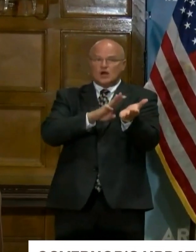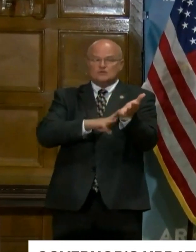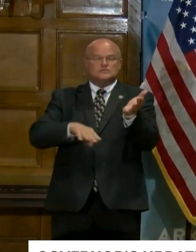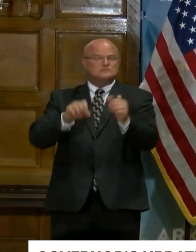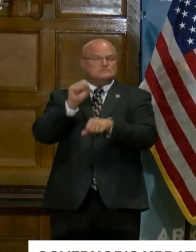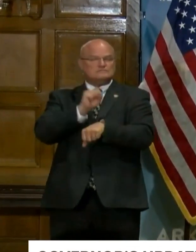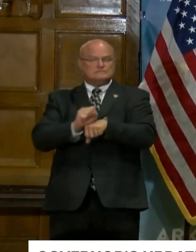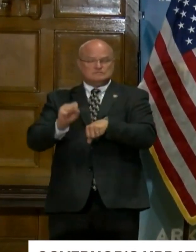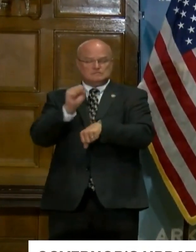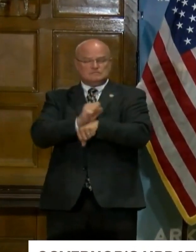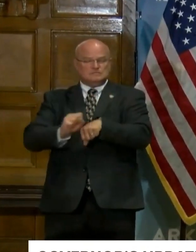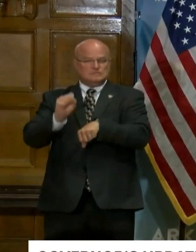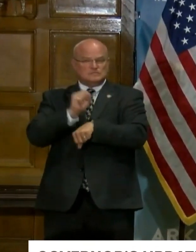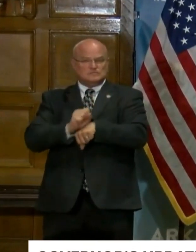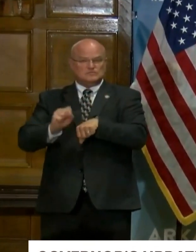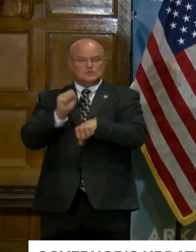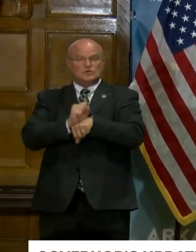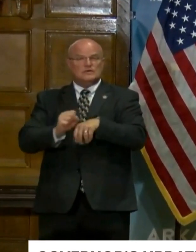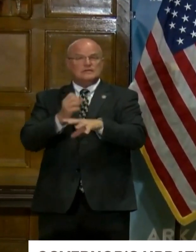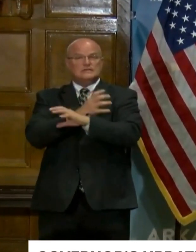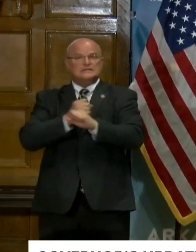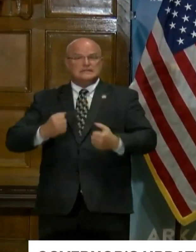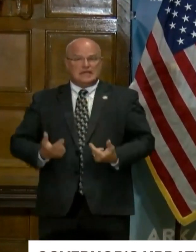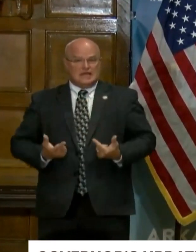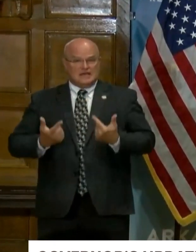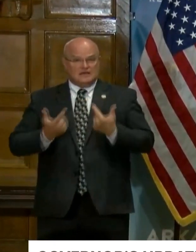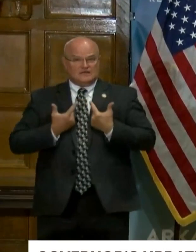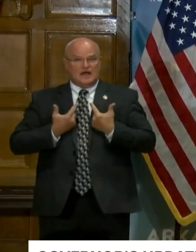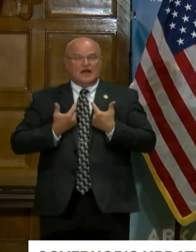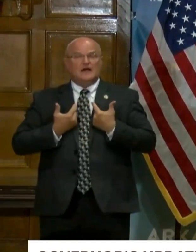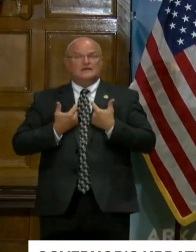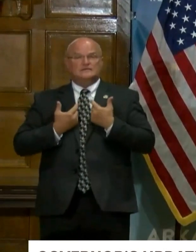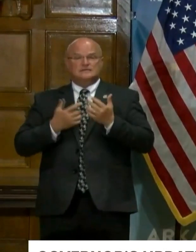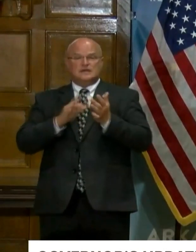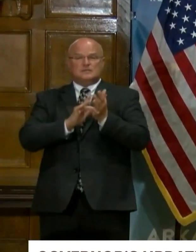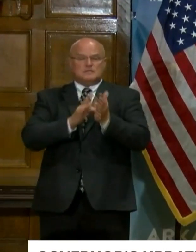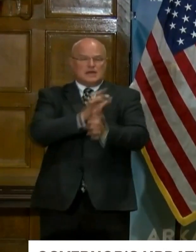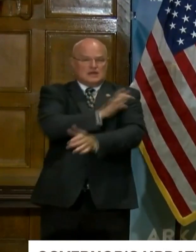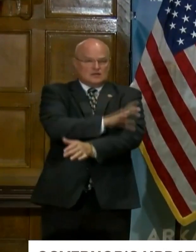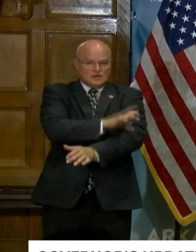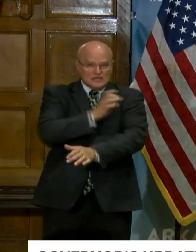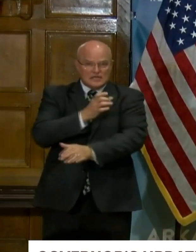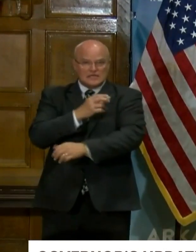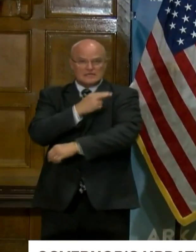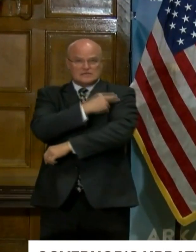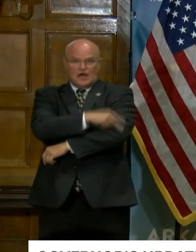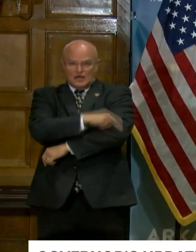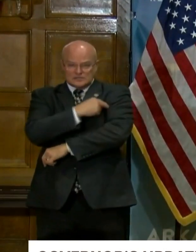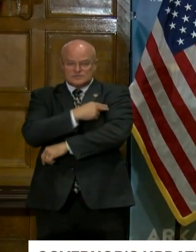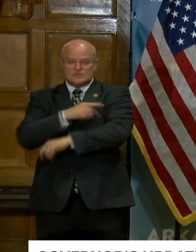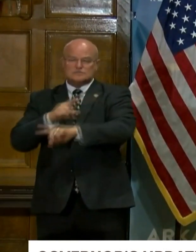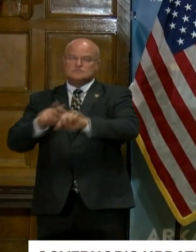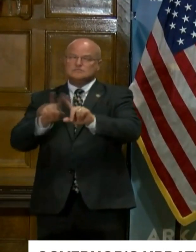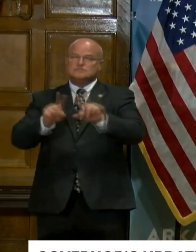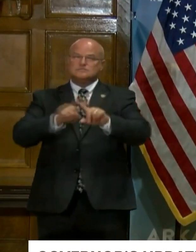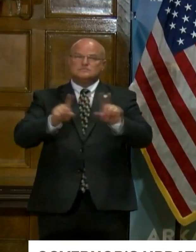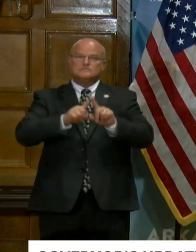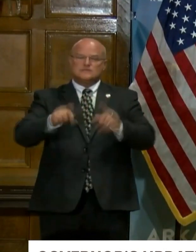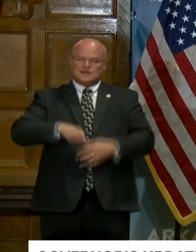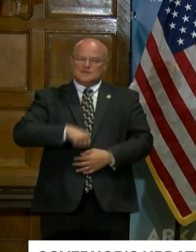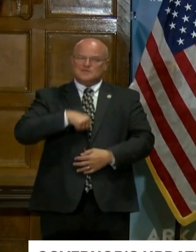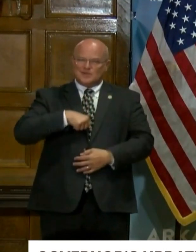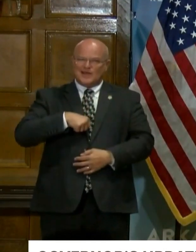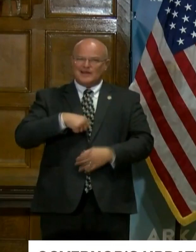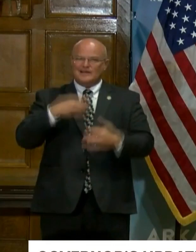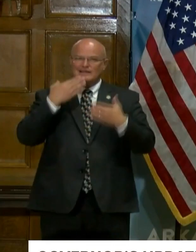fighting every day to save lives in our medical clinics and our hospitals. And we're just very proud of them. And you